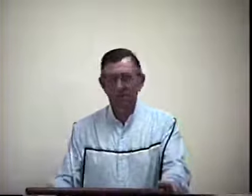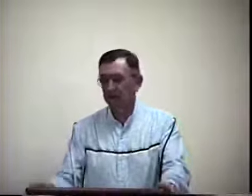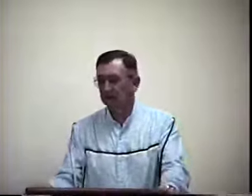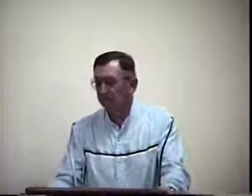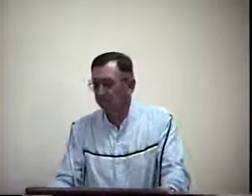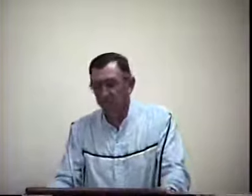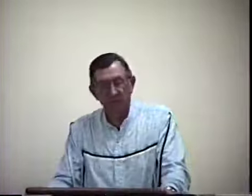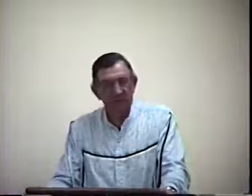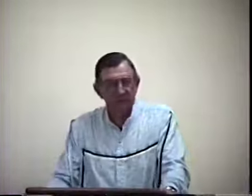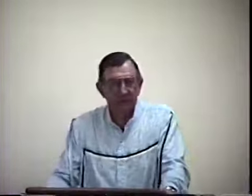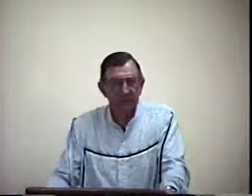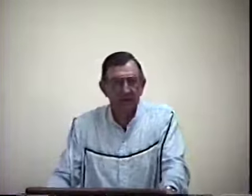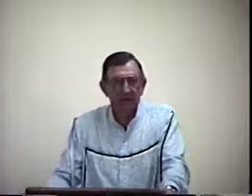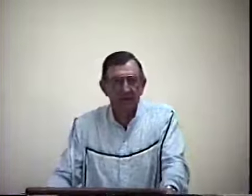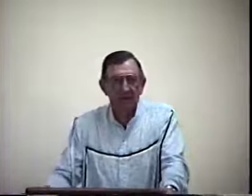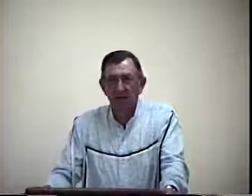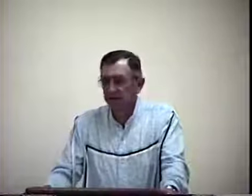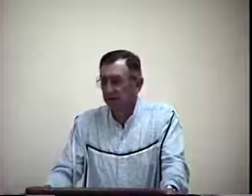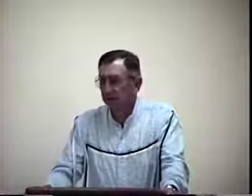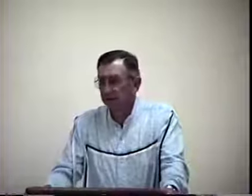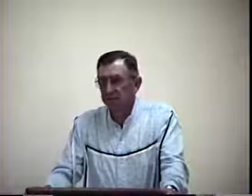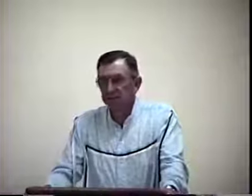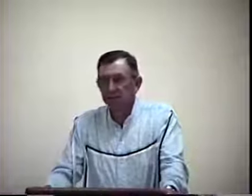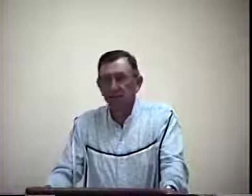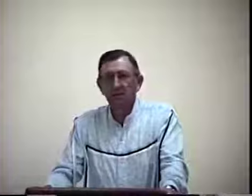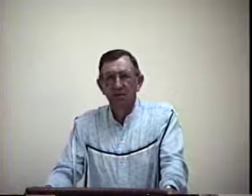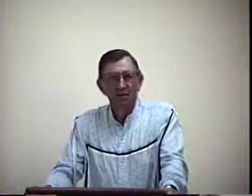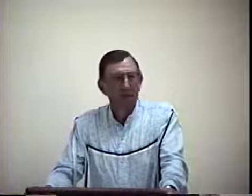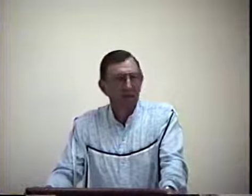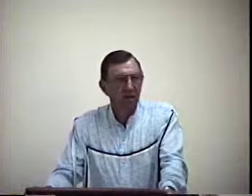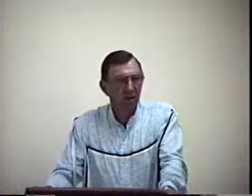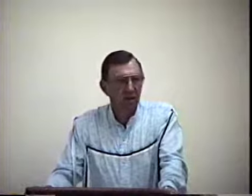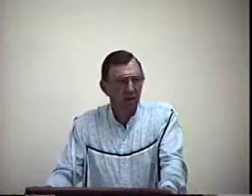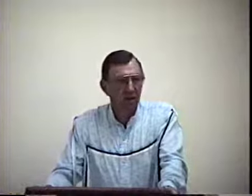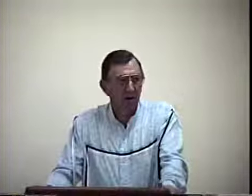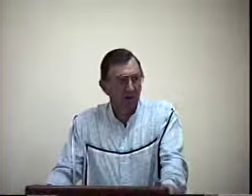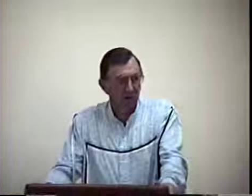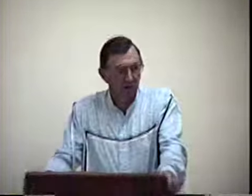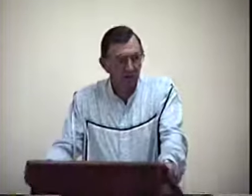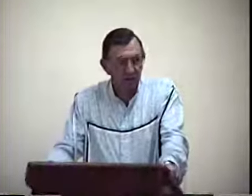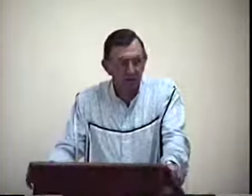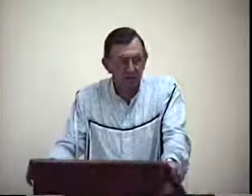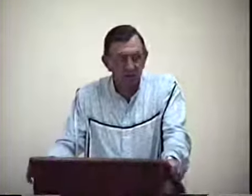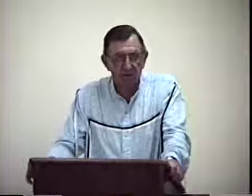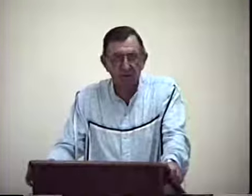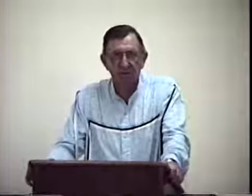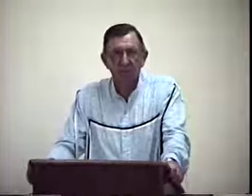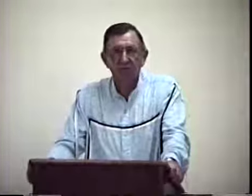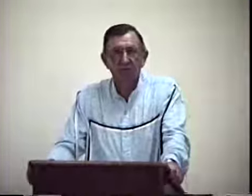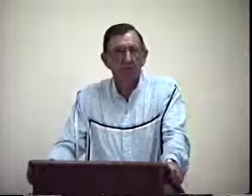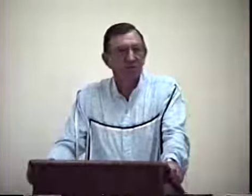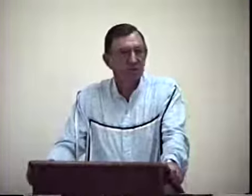that have been pre-assigned assignments, to be able to come up here and put this on videotape for future